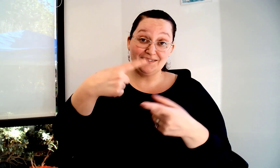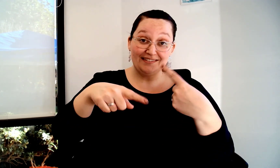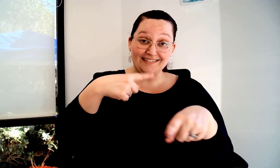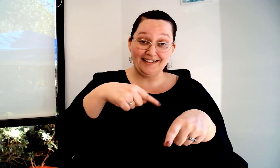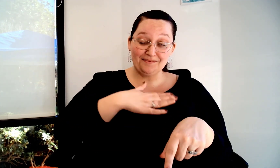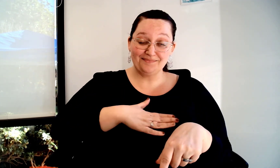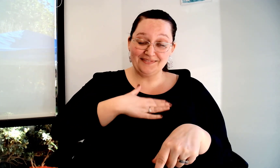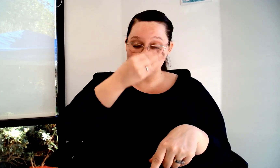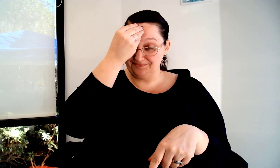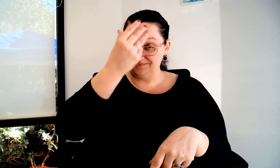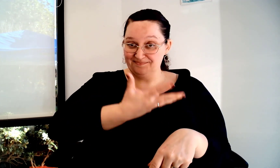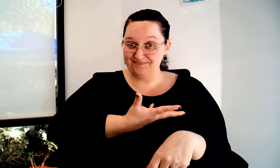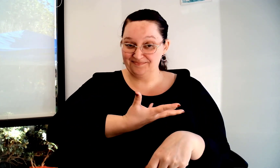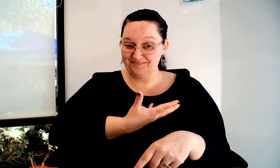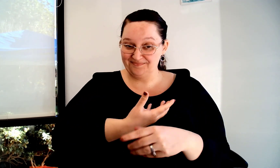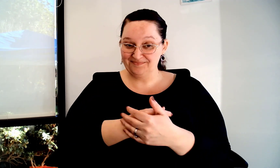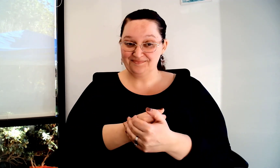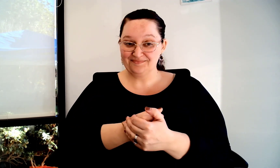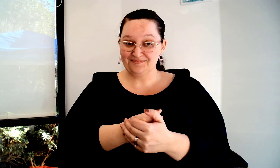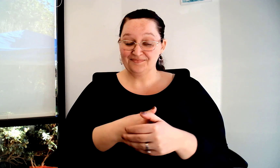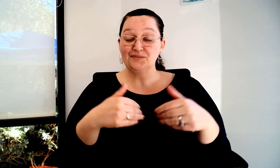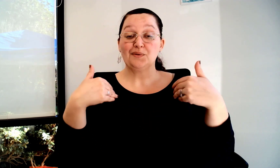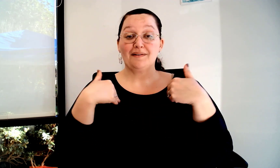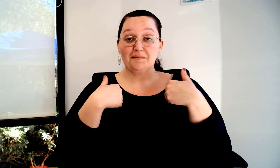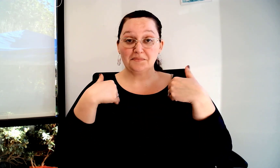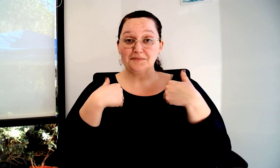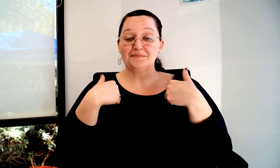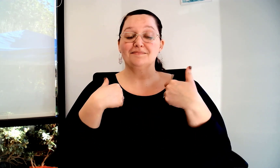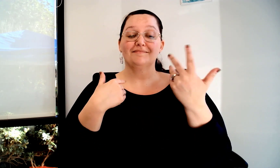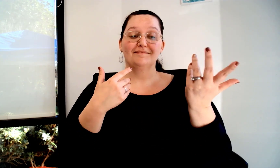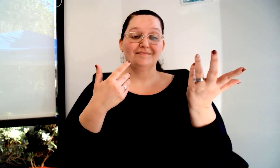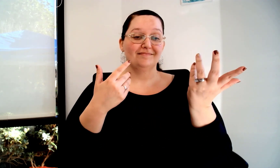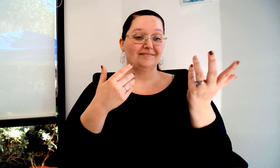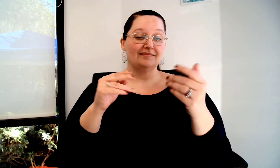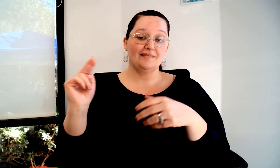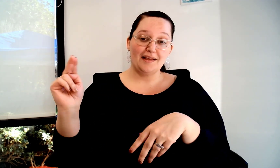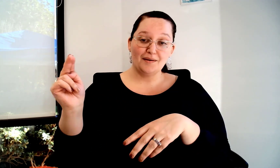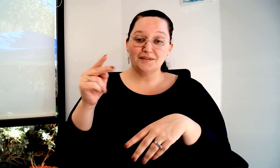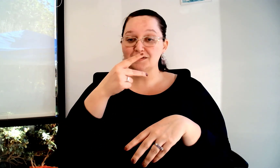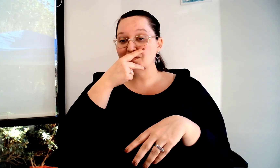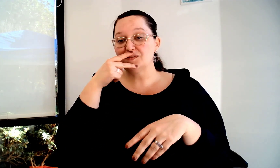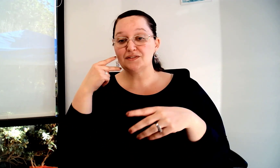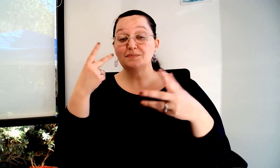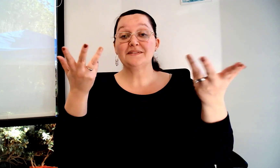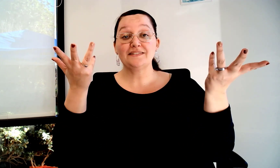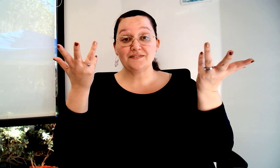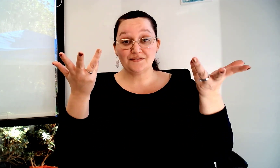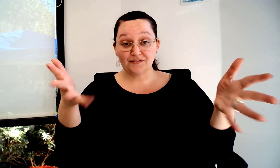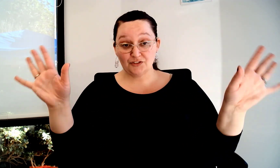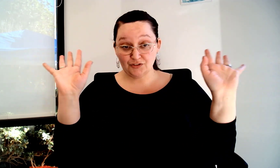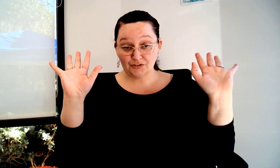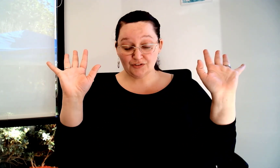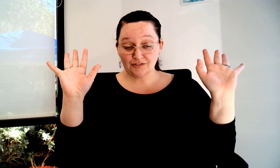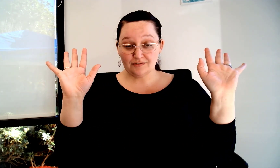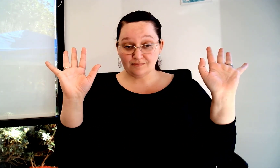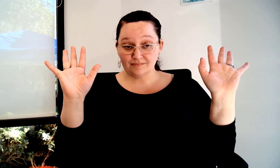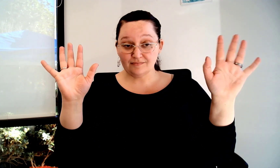If you see another sign, please let me know, because that's the one that I know. All right, animals, nouns, verbs, these are